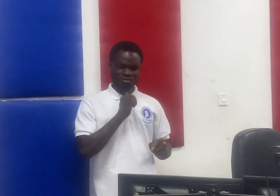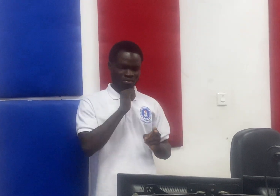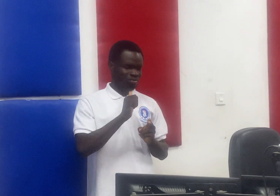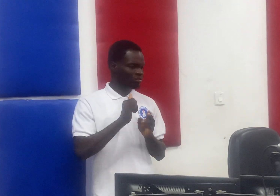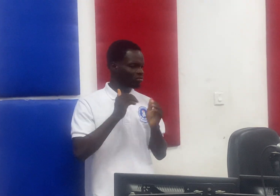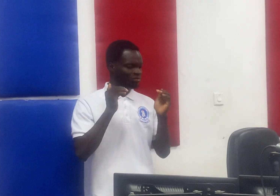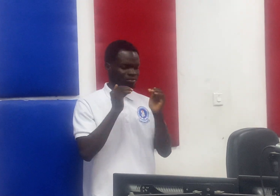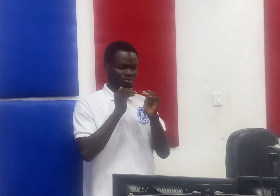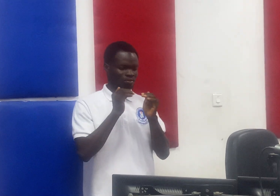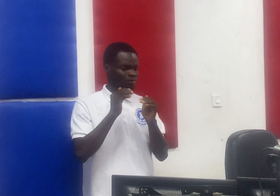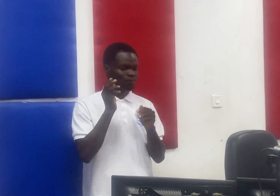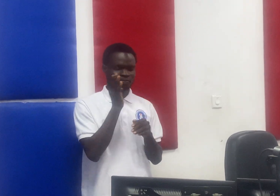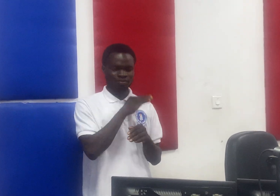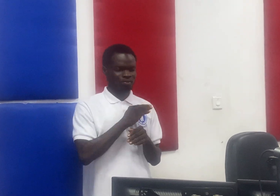Yes, it's not fair.